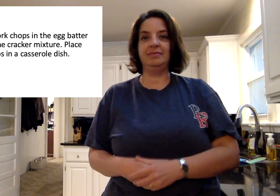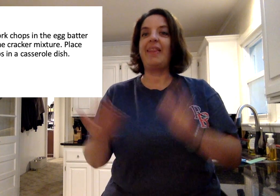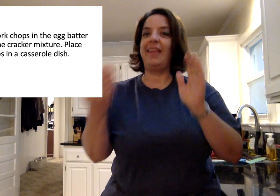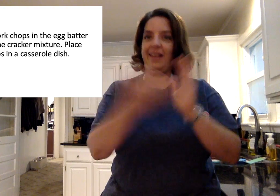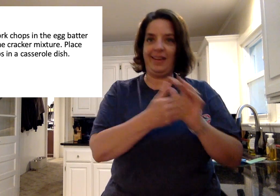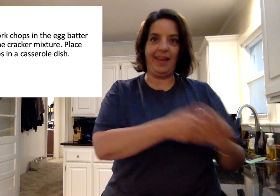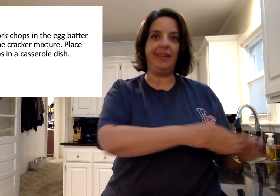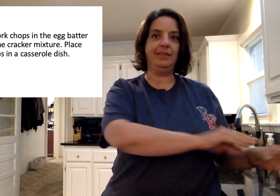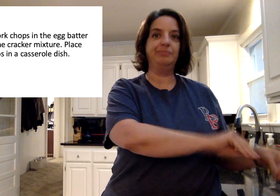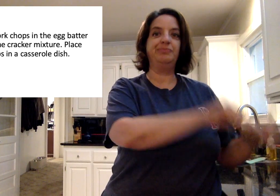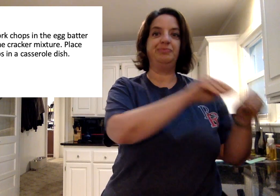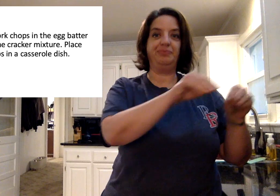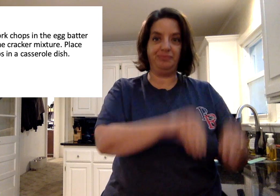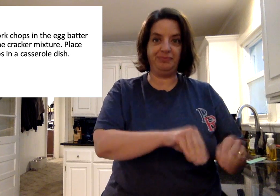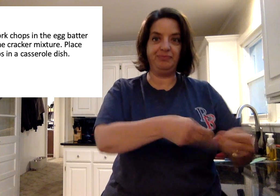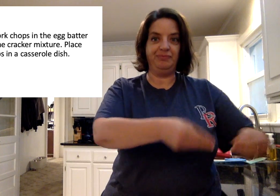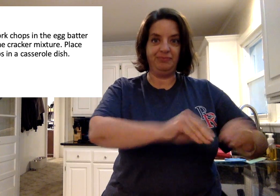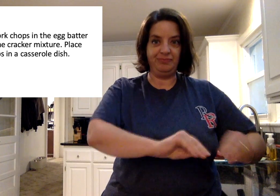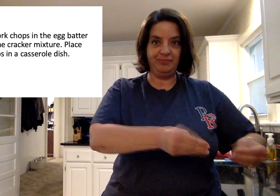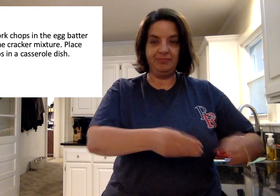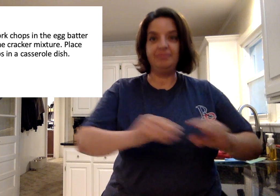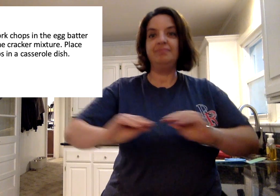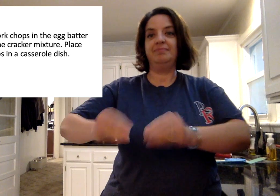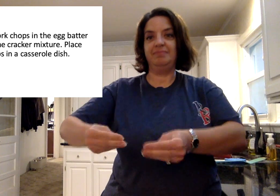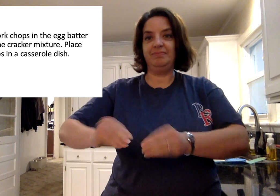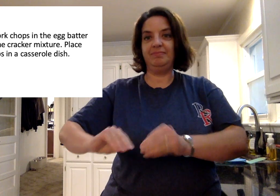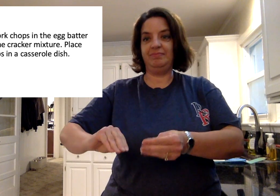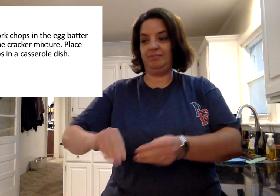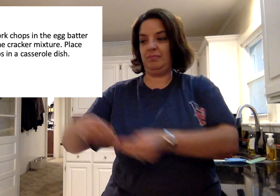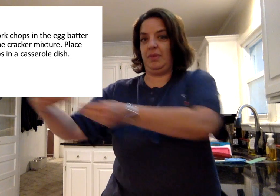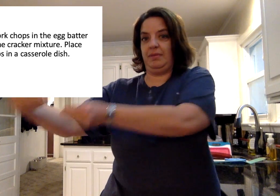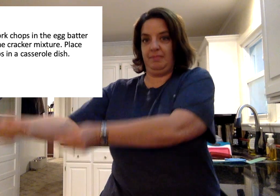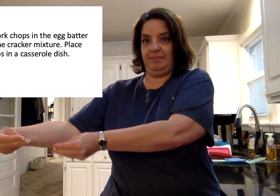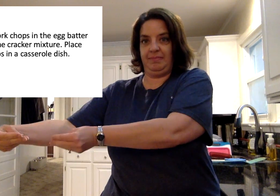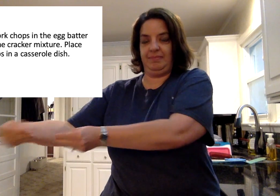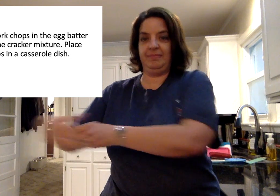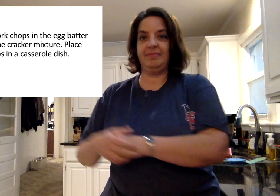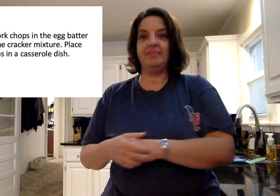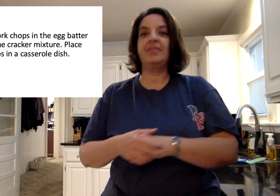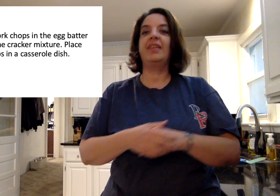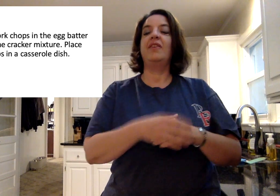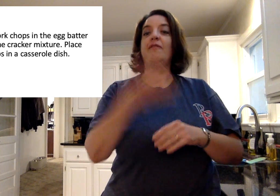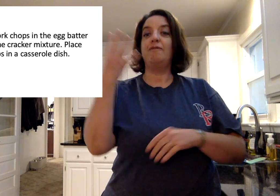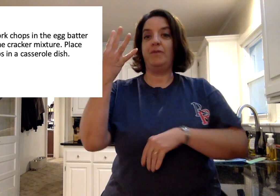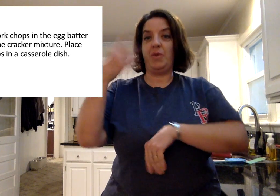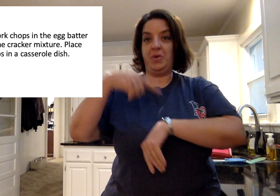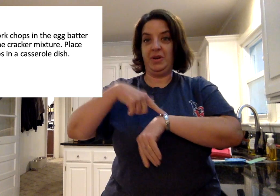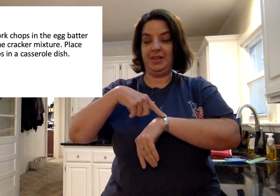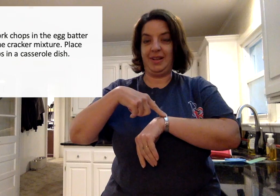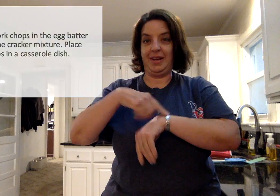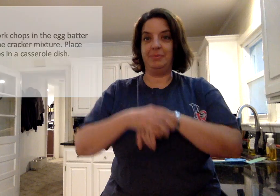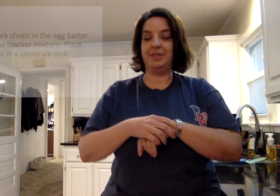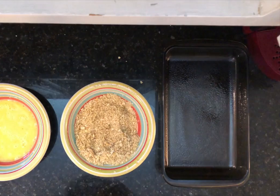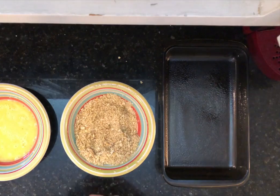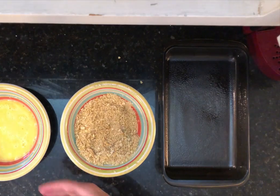pan. And then I do that again and again, a total of 4 times.